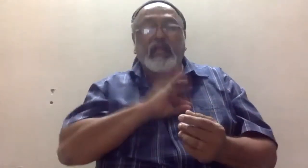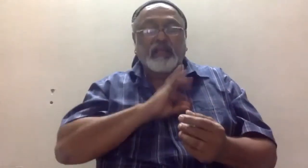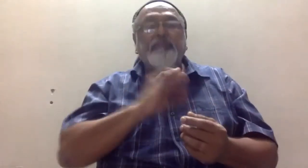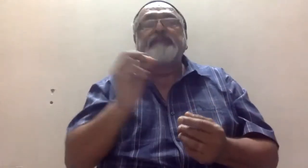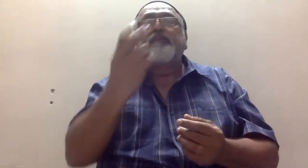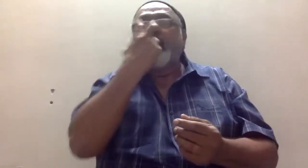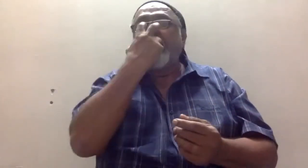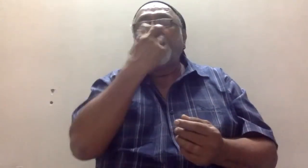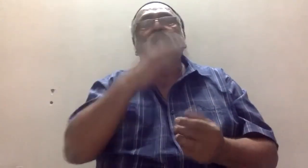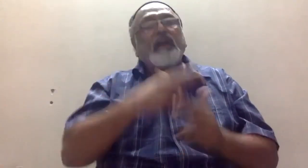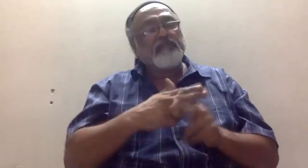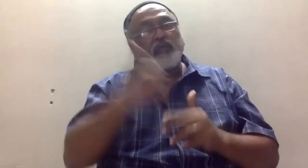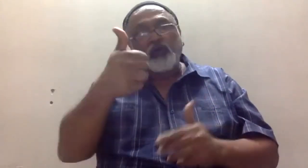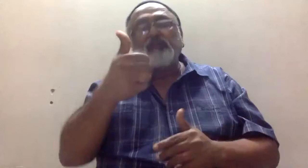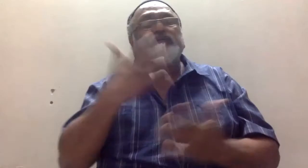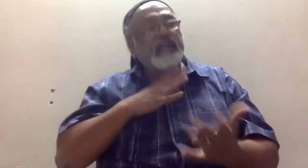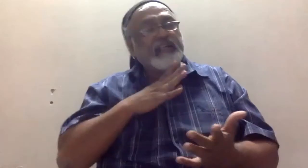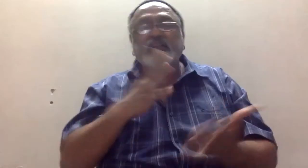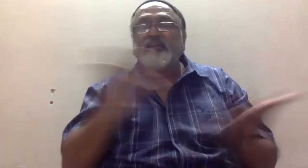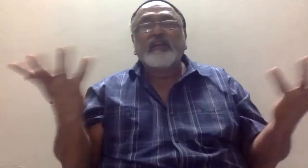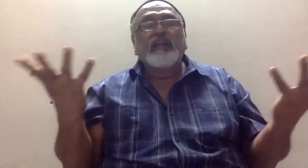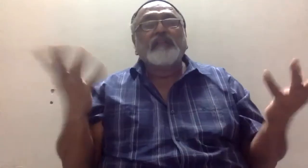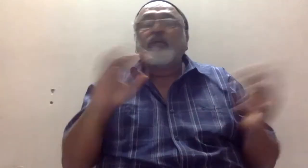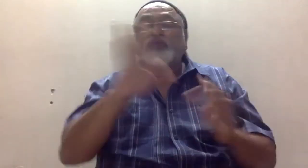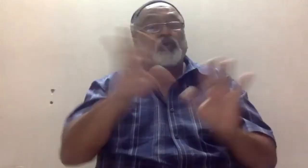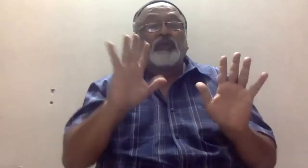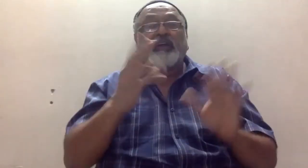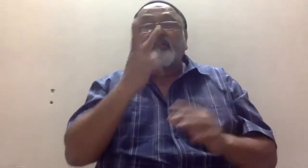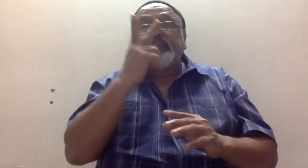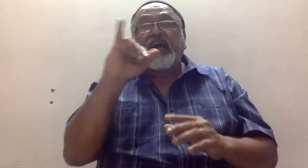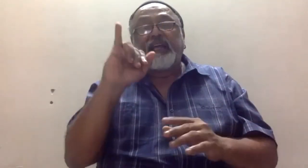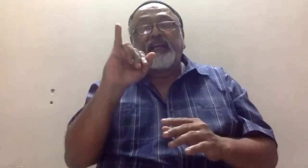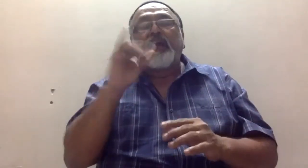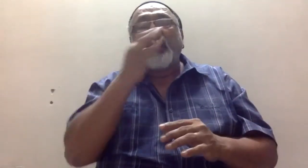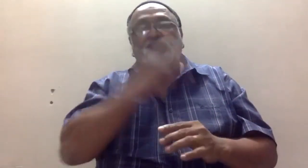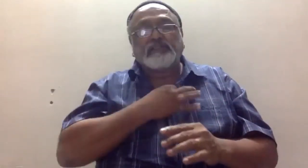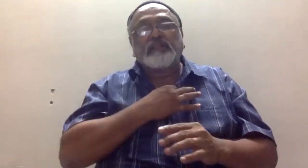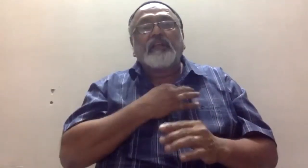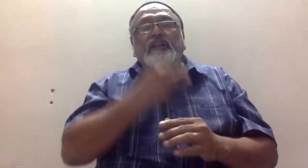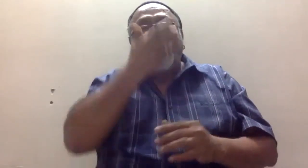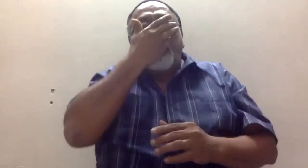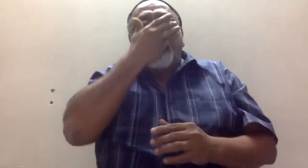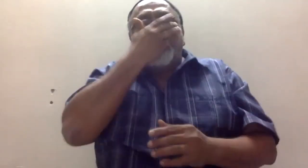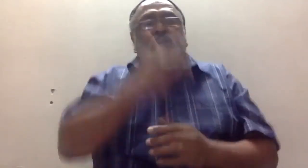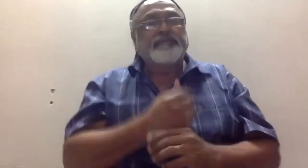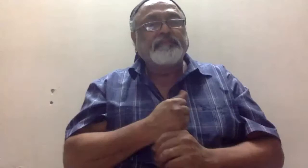it's okay. And some would say, no, persons with visual disability or vision impairment is